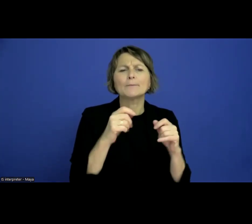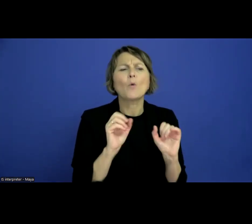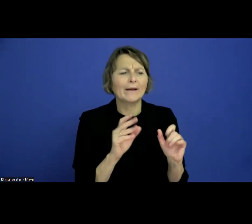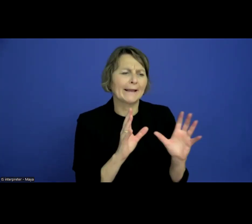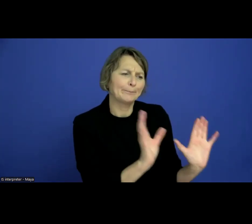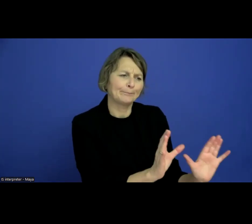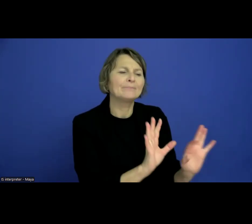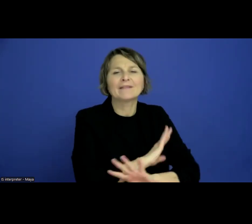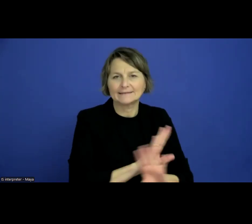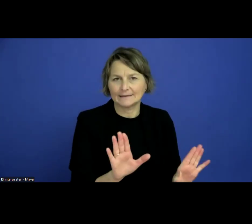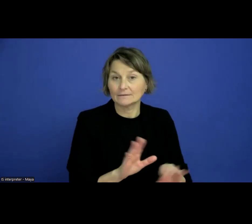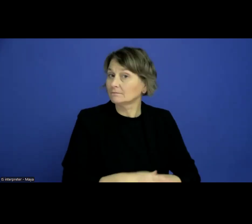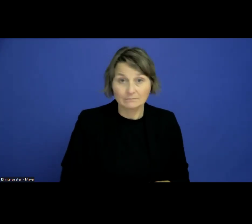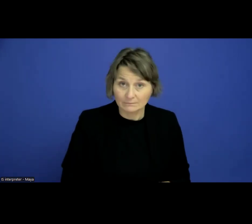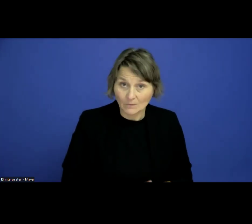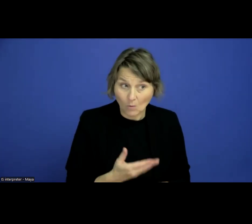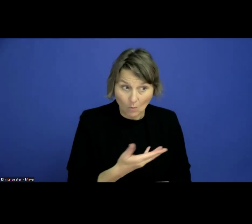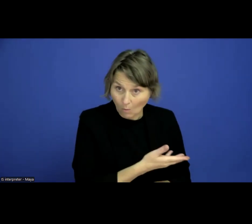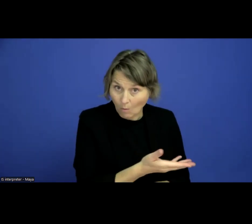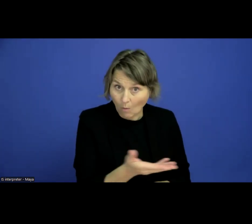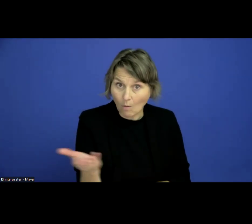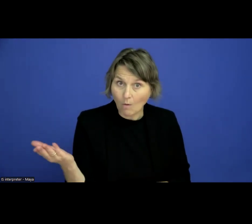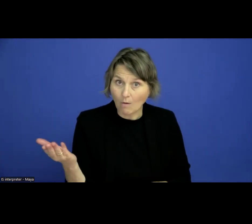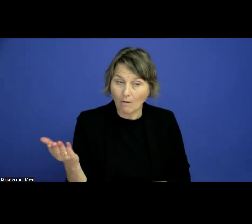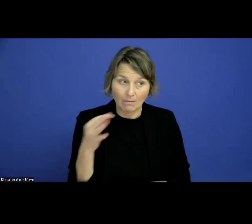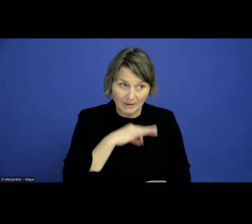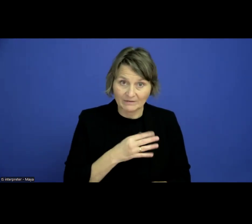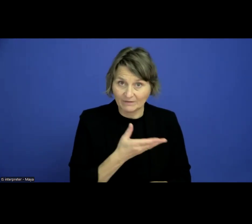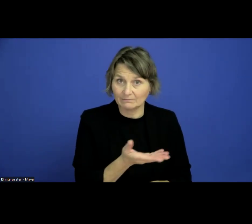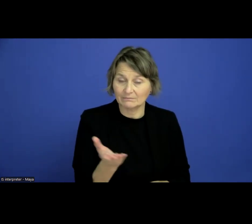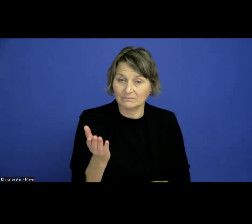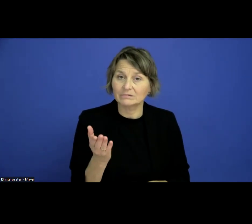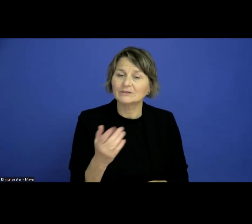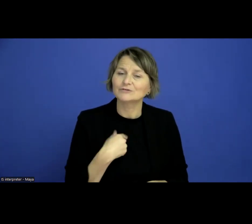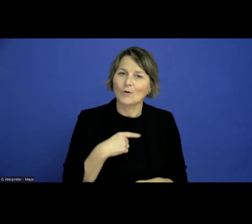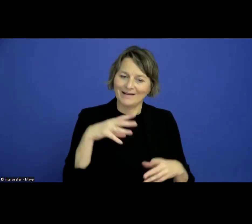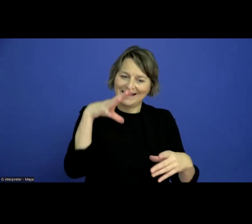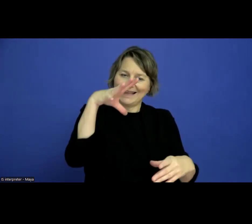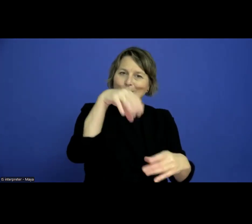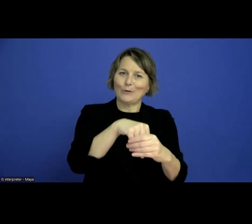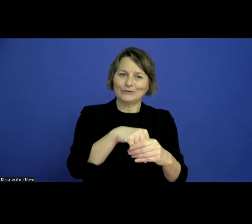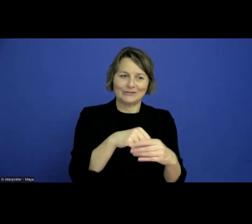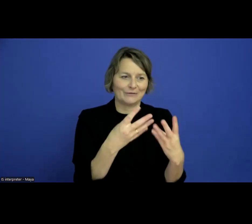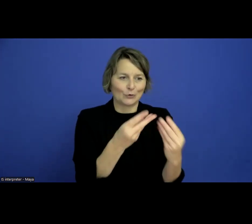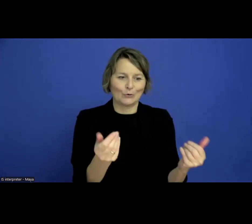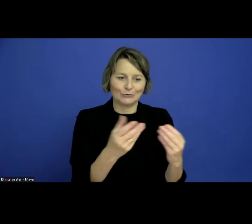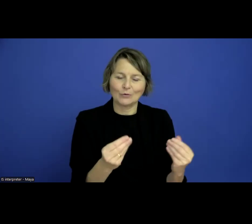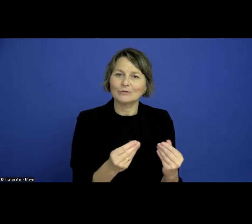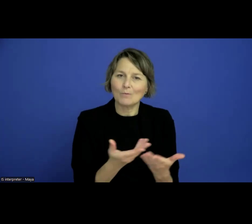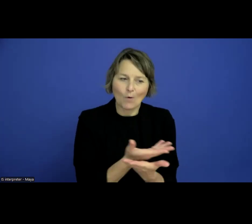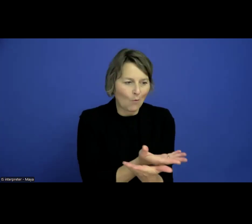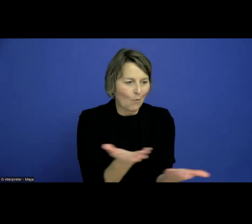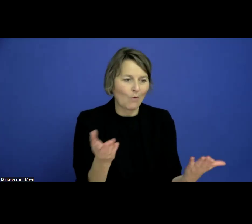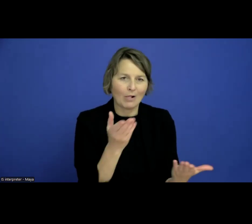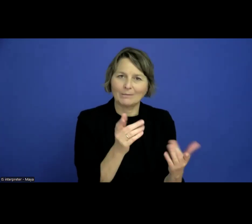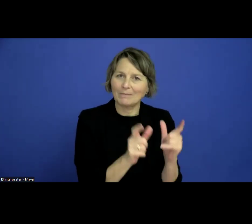benefit more than just the intended group, right? If we have those inclusive solutions in place, then everyone benefits,